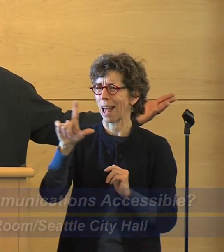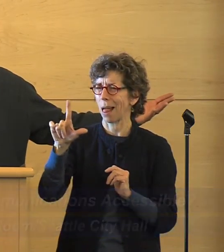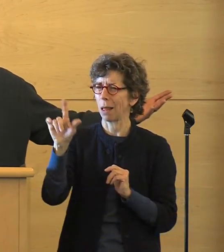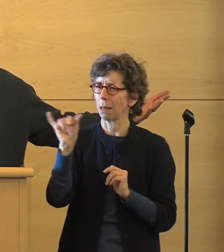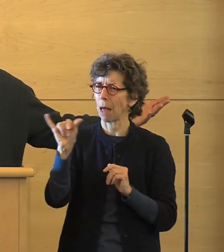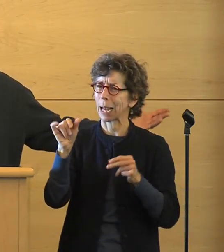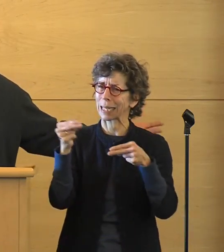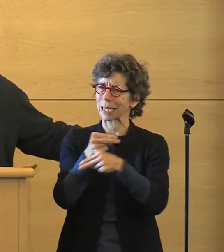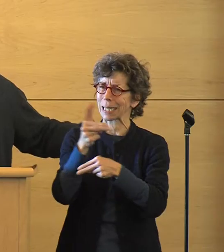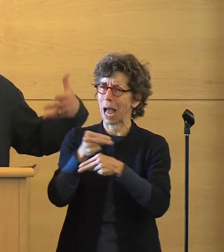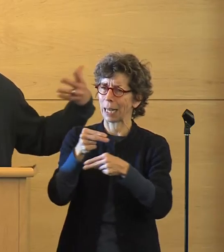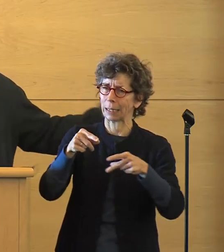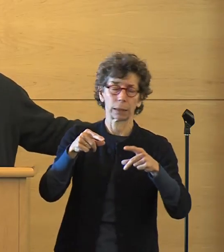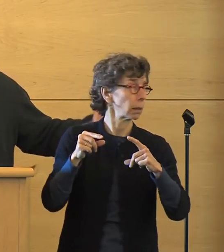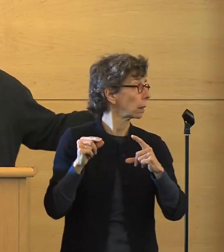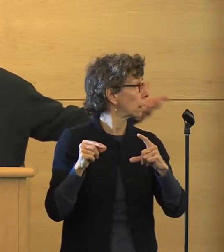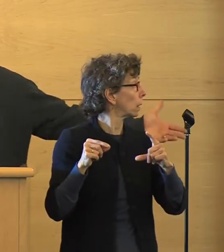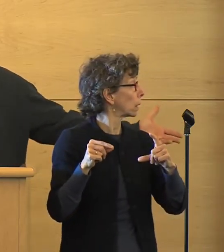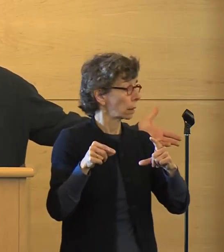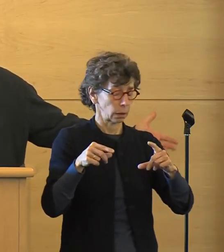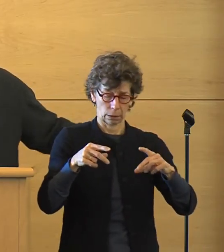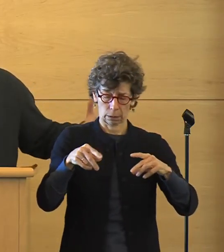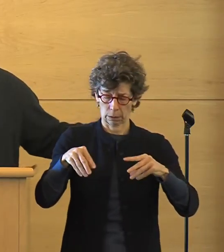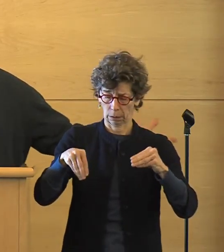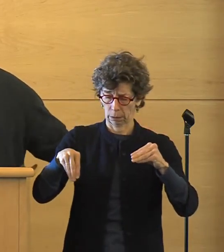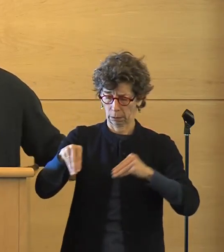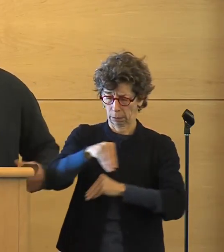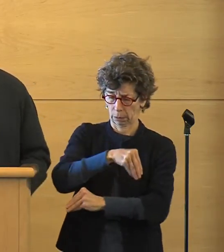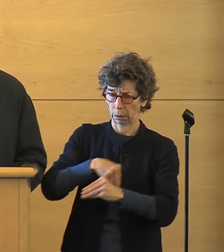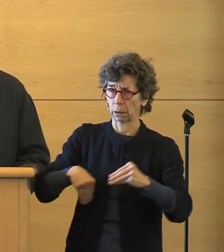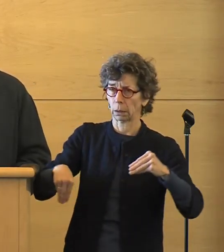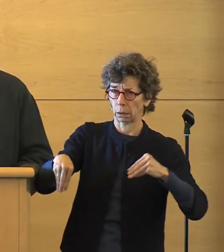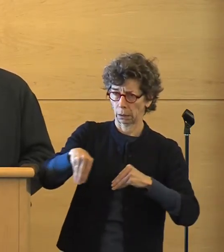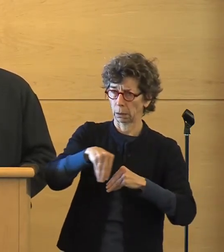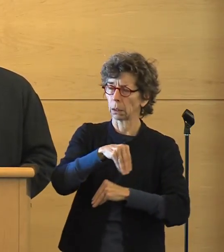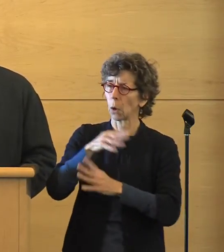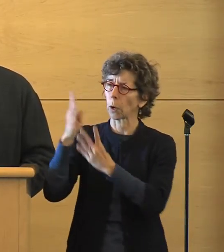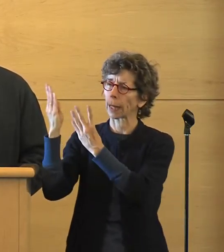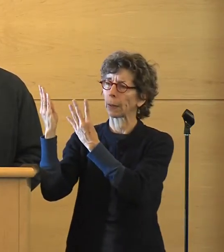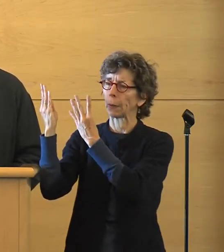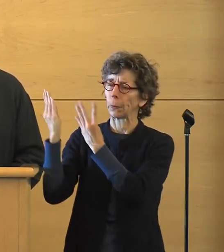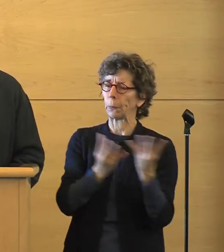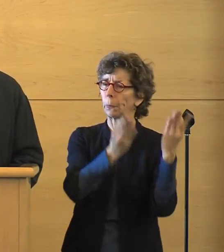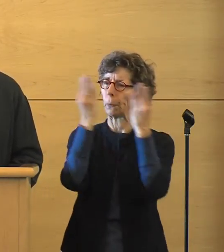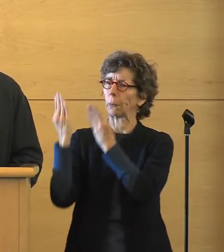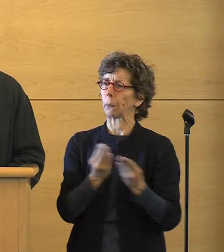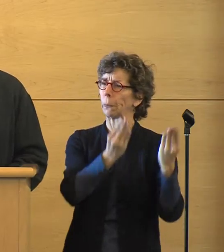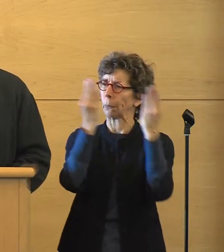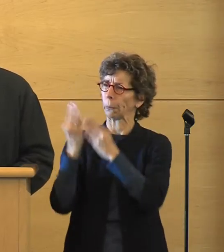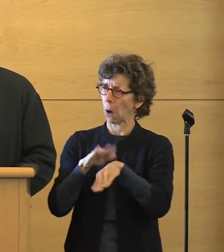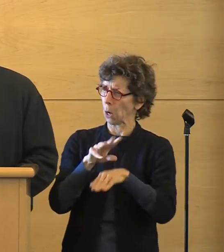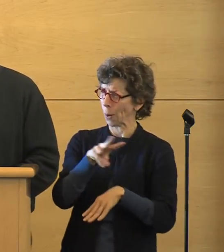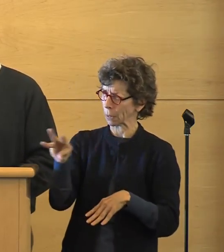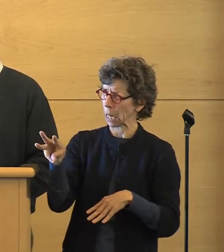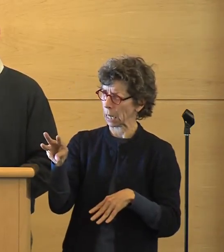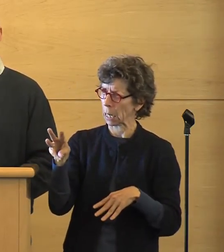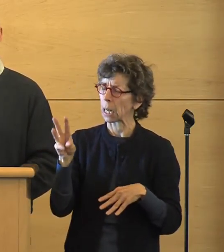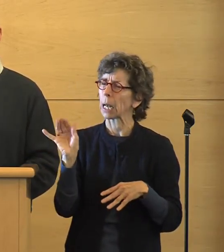expanded, collapsed, et cetera? What just happened, if something just happened? So a good example is